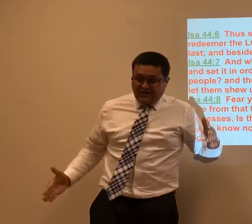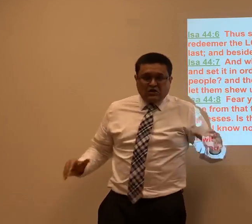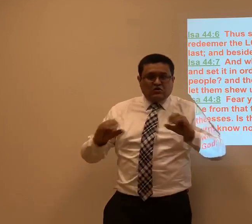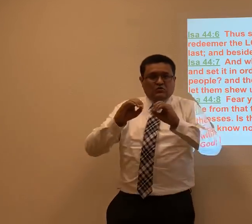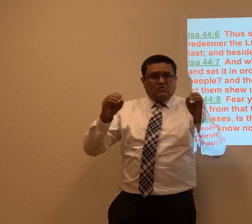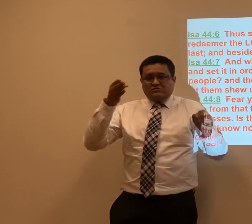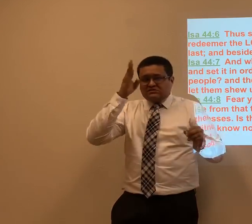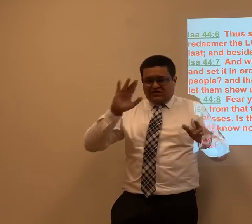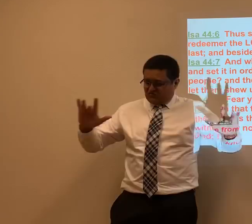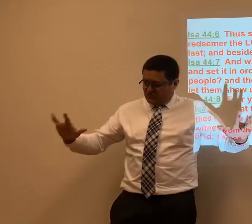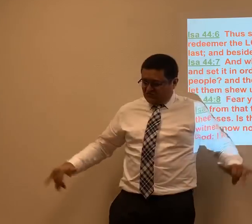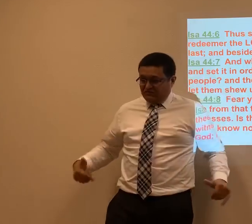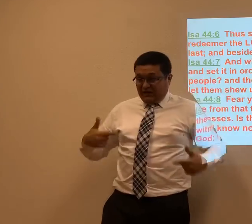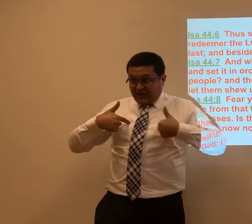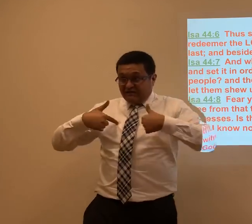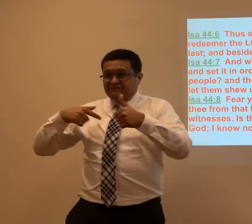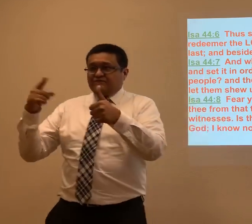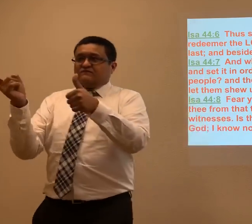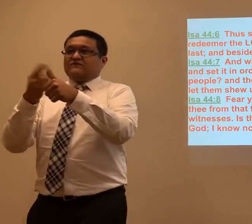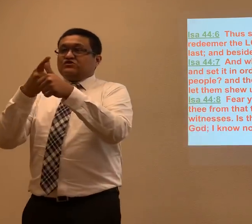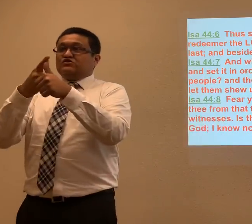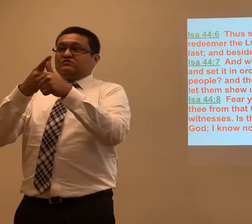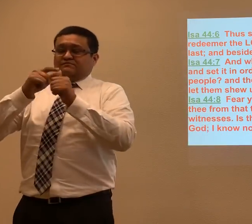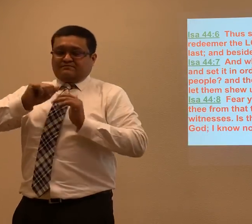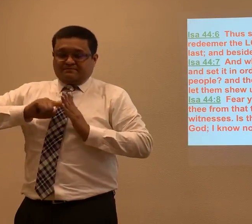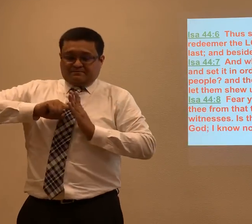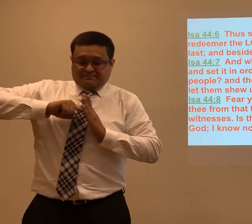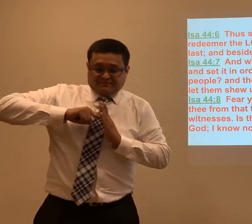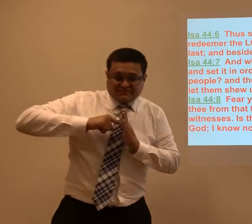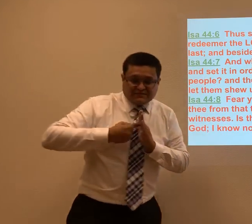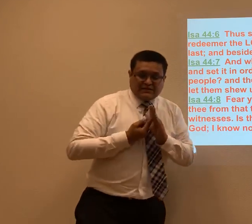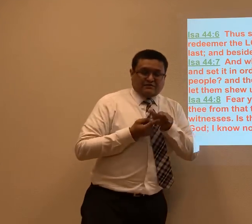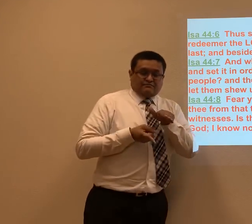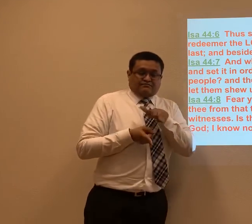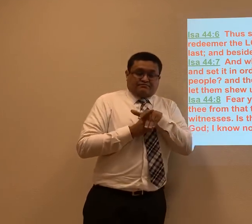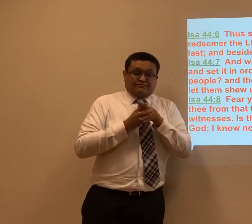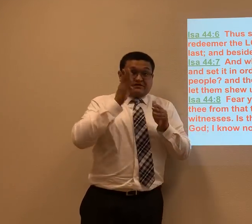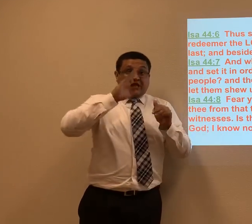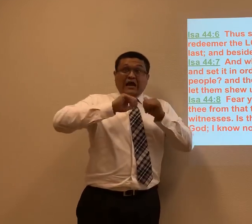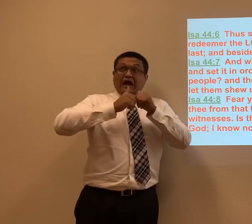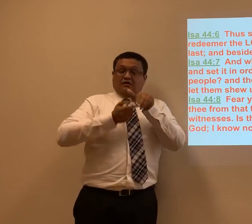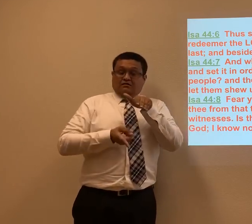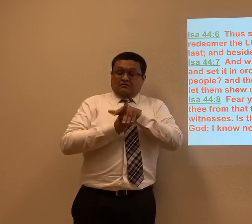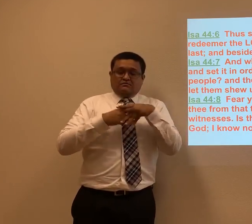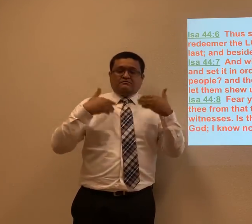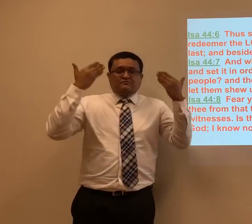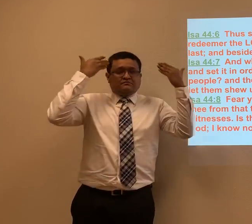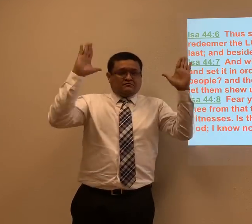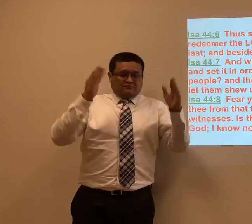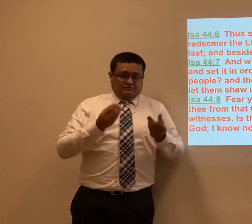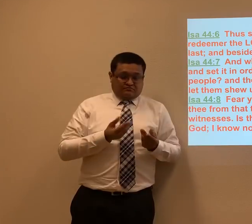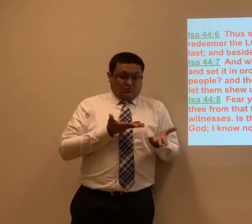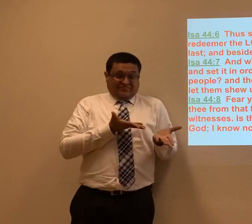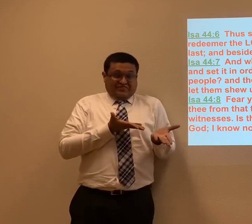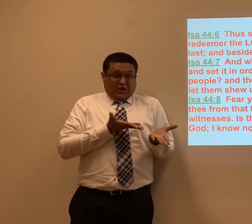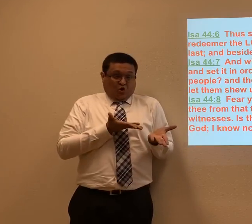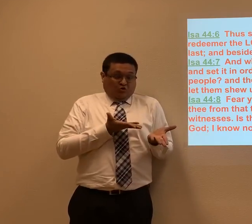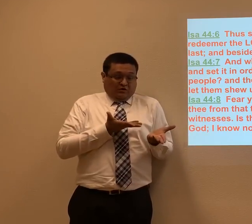the last. There's no second. And beside me, there is no God. So he's emphasizing that there's only one God. There's no